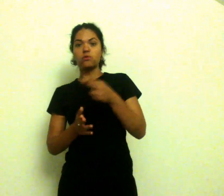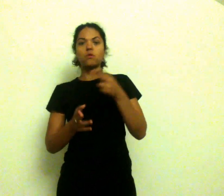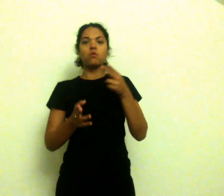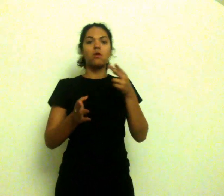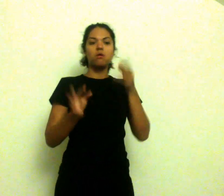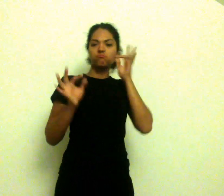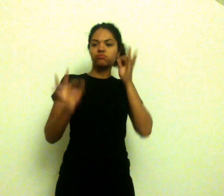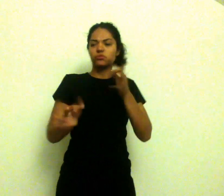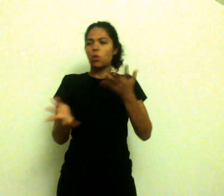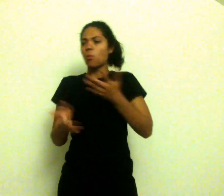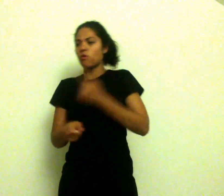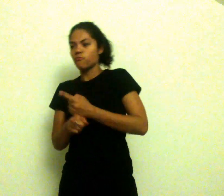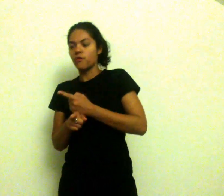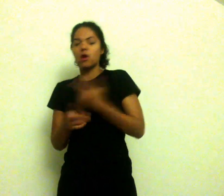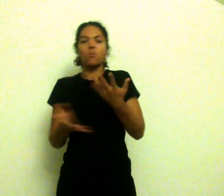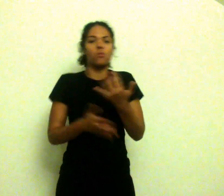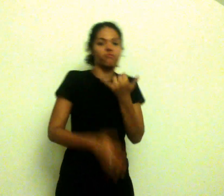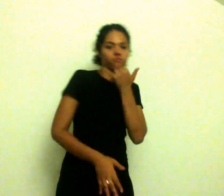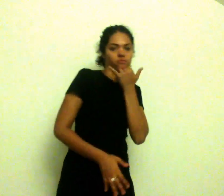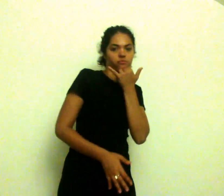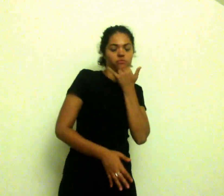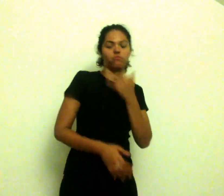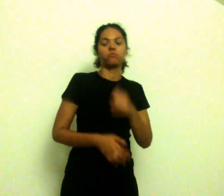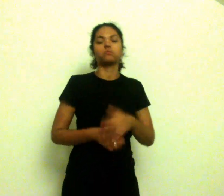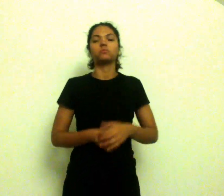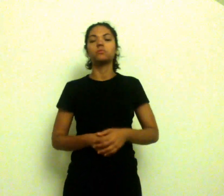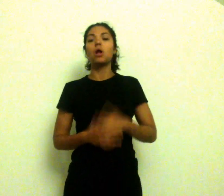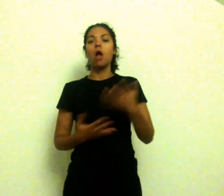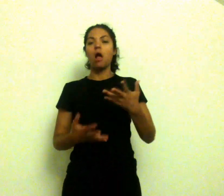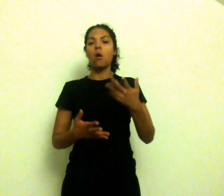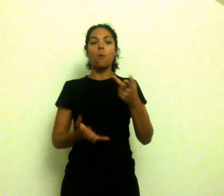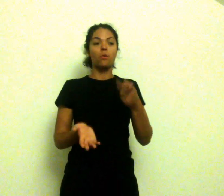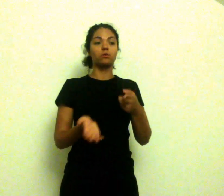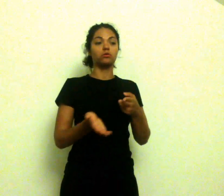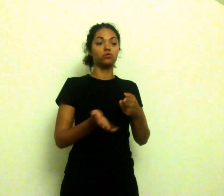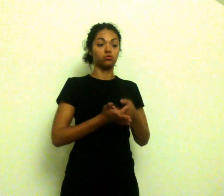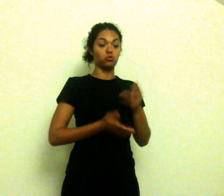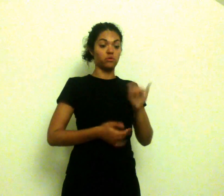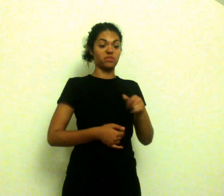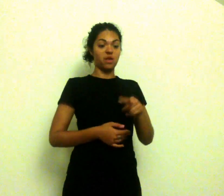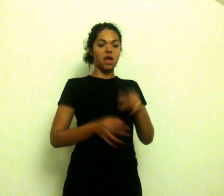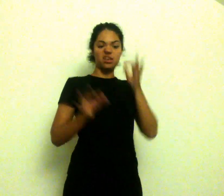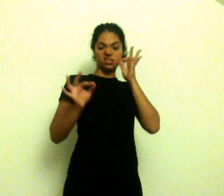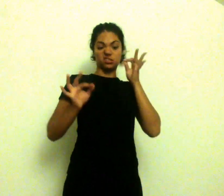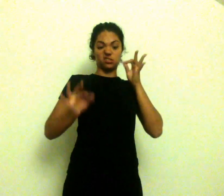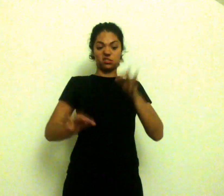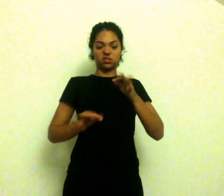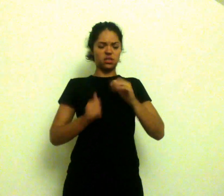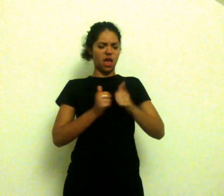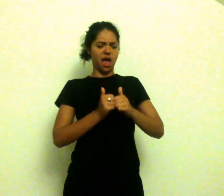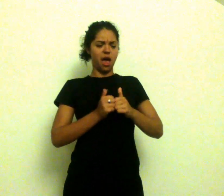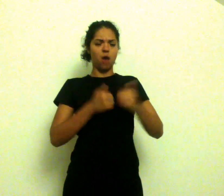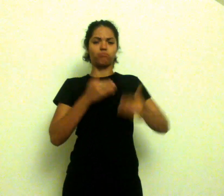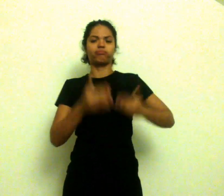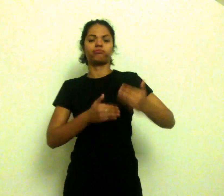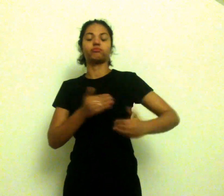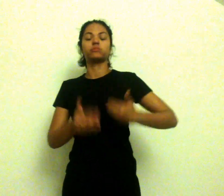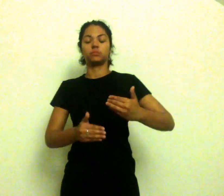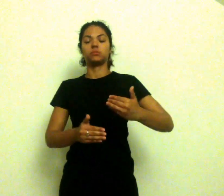way we think and the bases on which our decisions are made. I have often summed it up in question